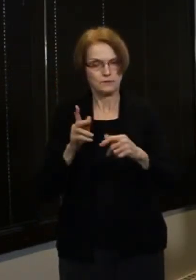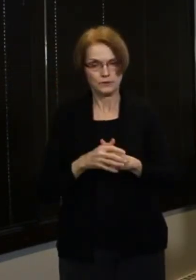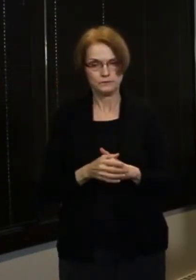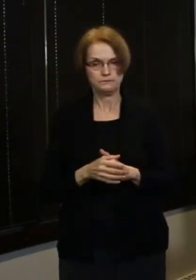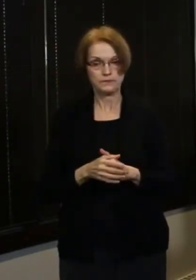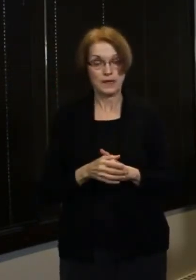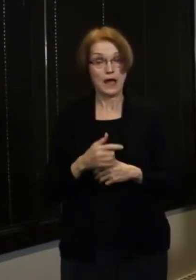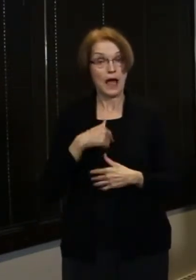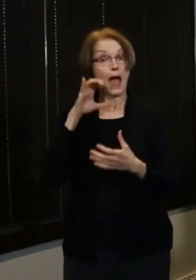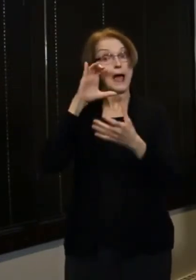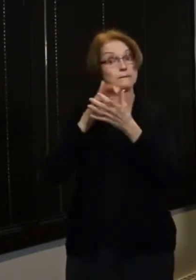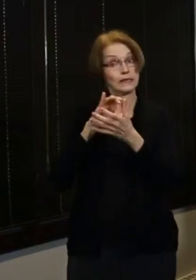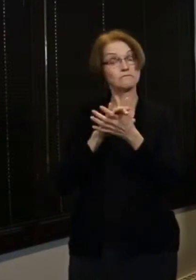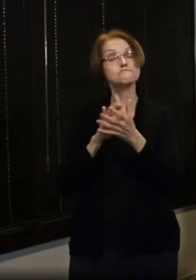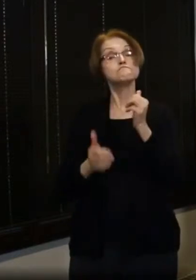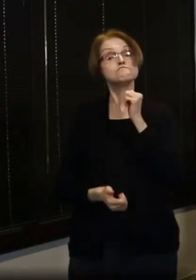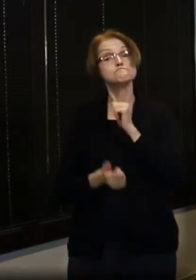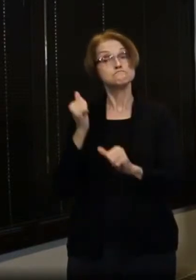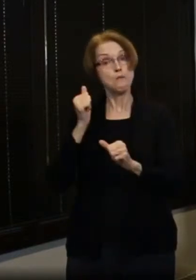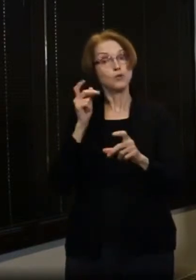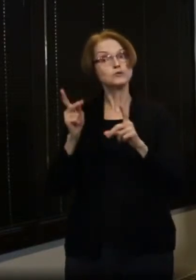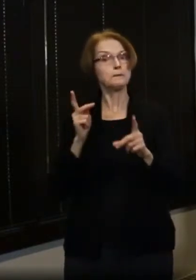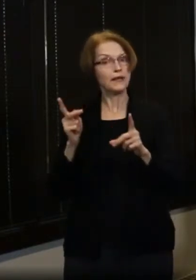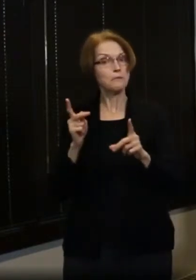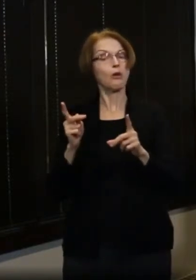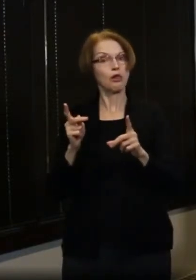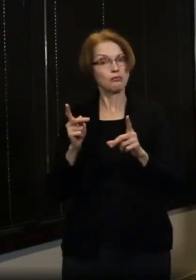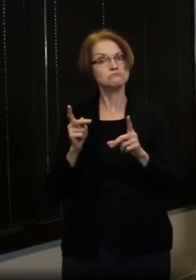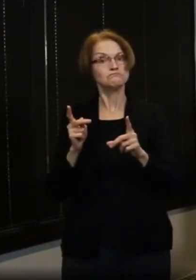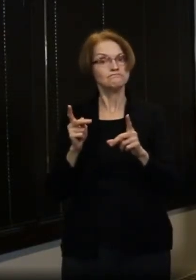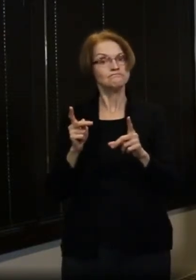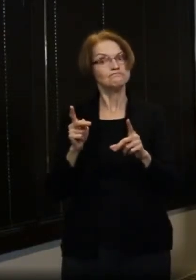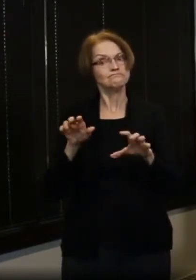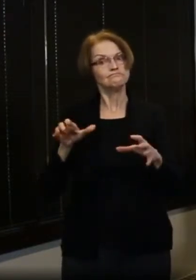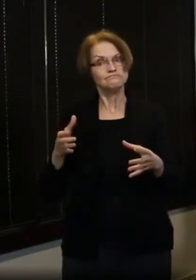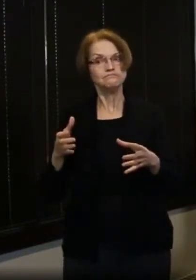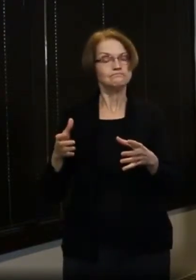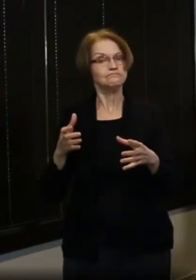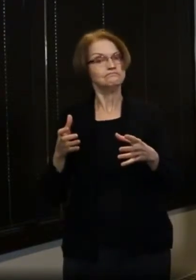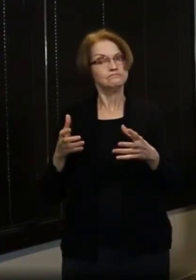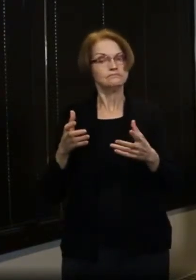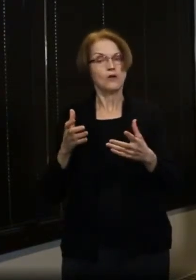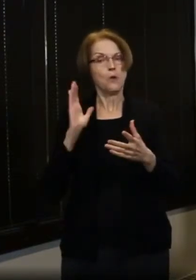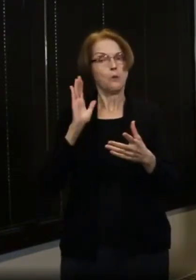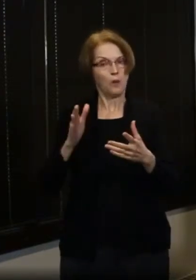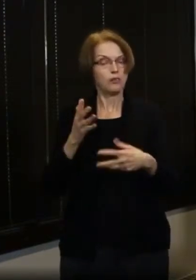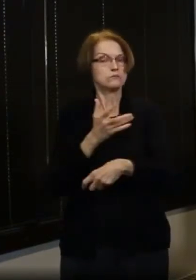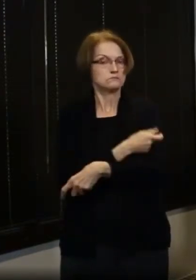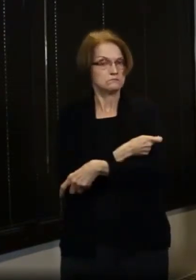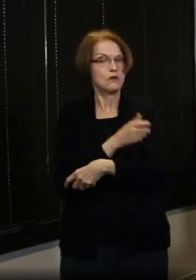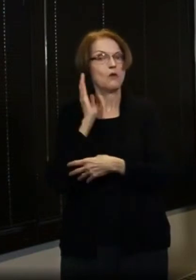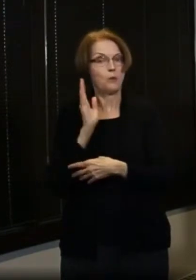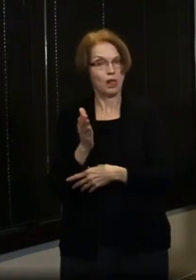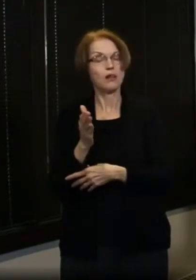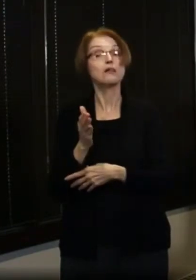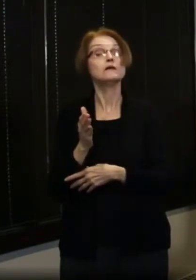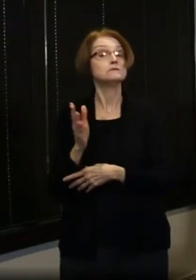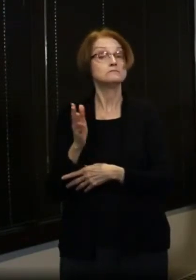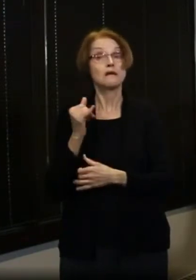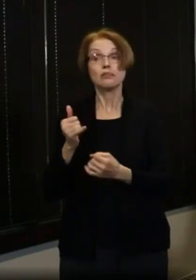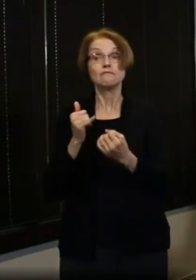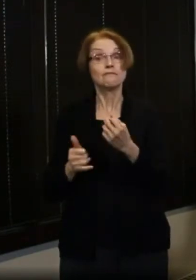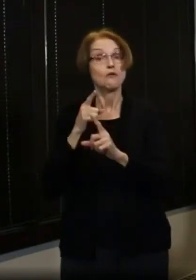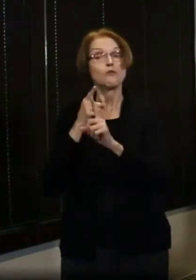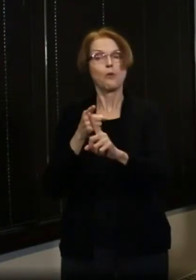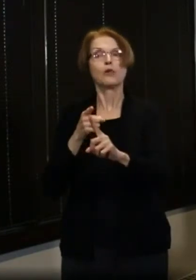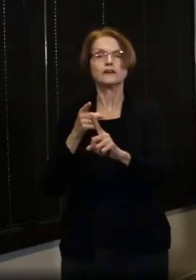into the arms of a large percentage of people in the population on our way to herd immunity. And I also see signs